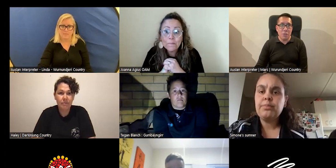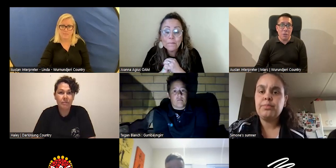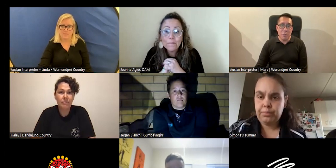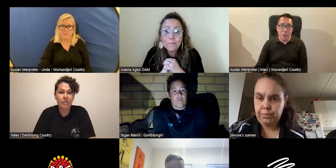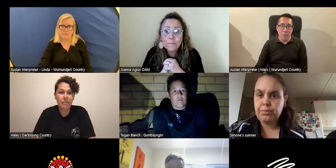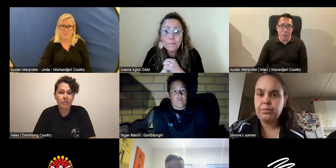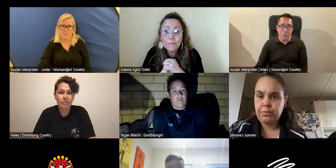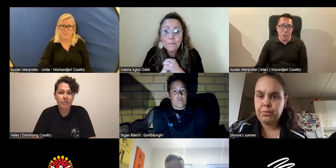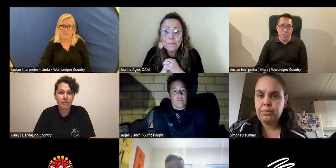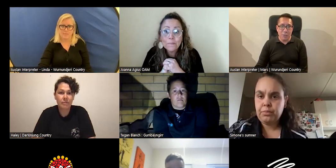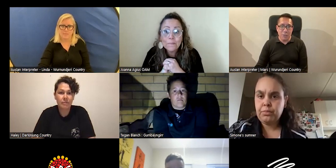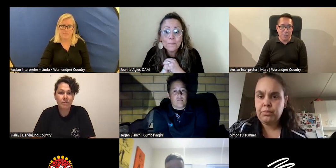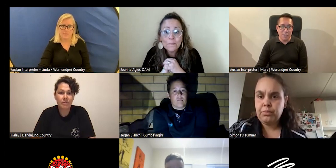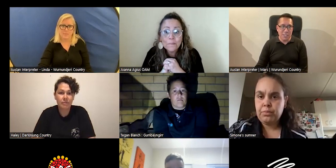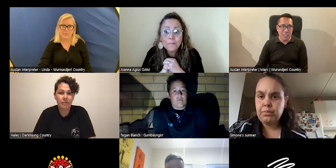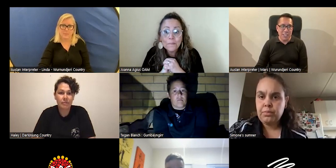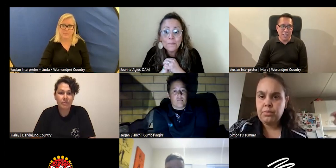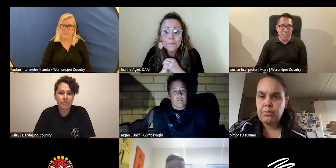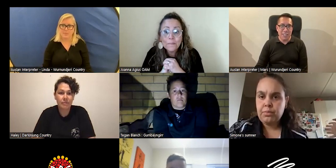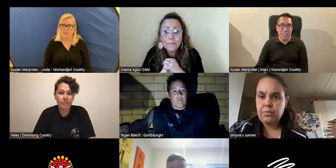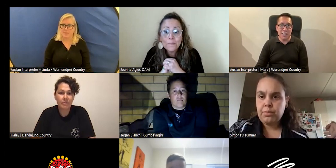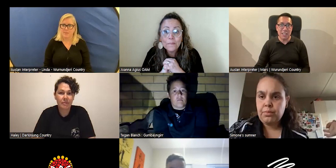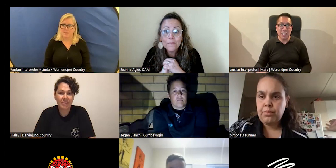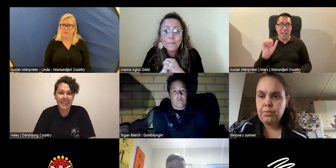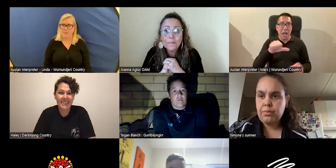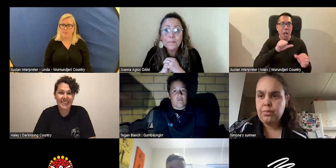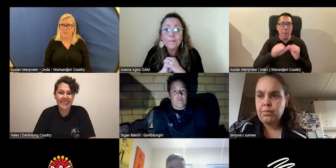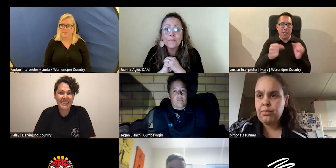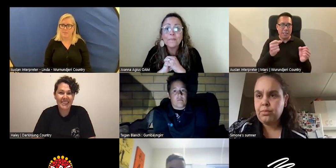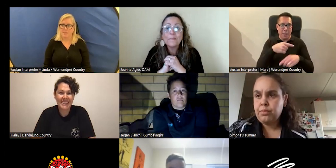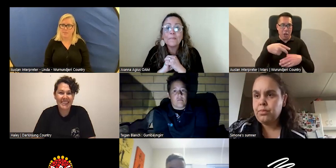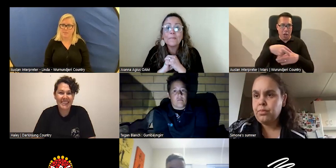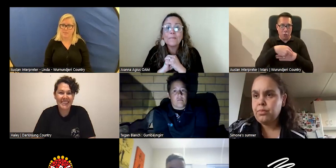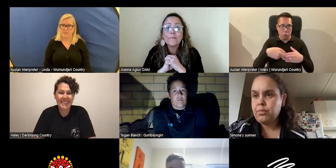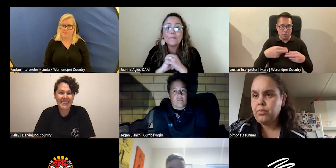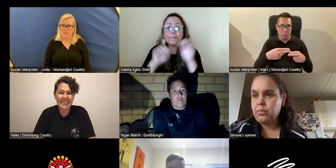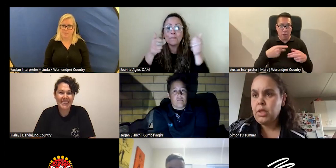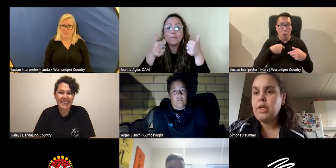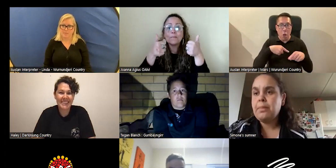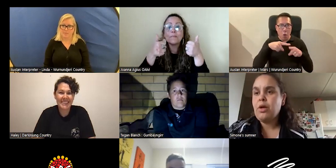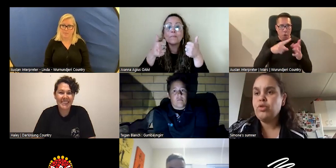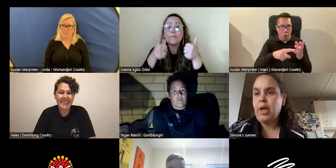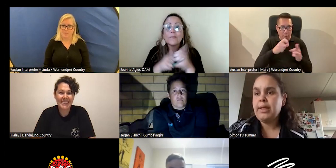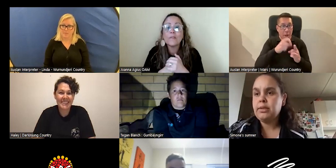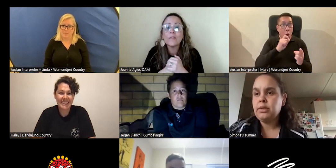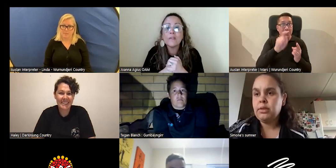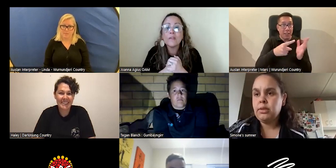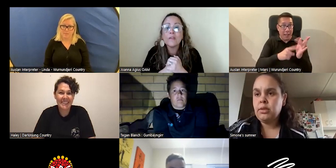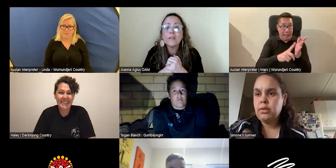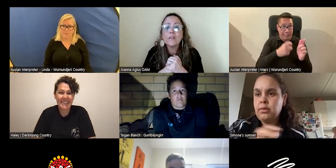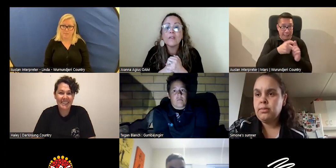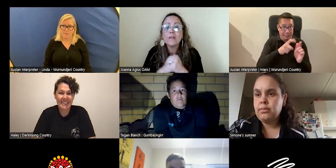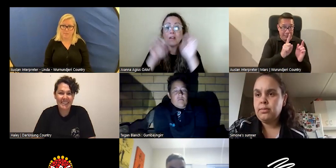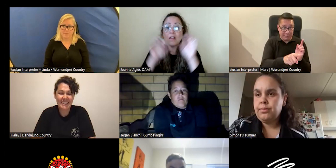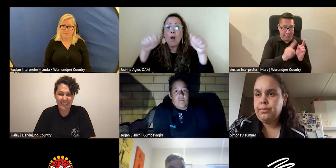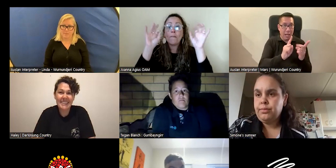to pose to you, Dale? So best one for me to follow up is to do a couple of things. I'll send the links through.